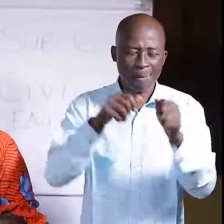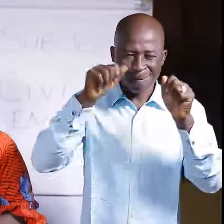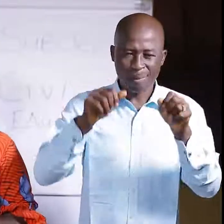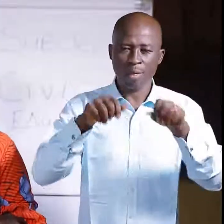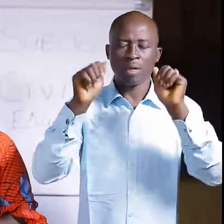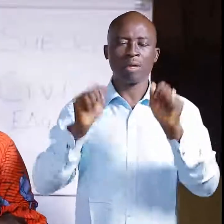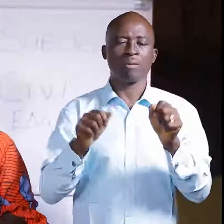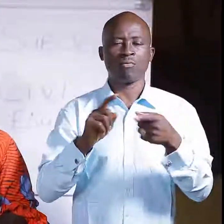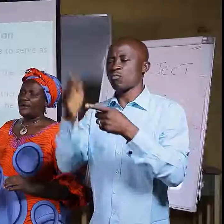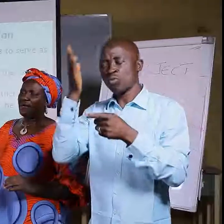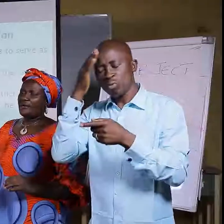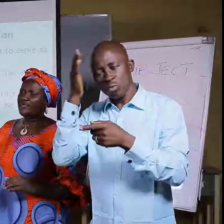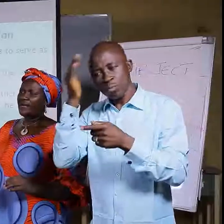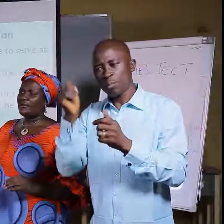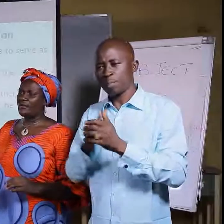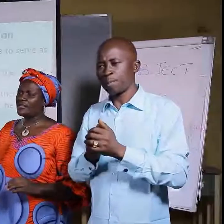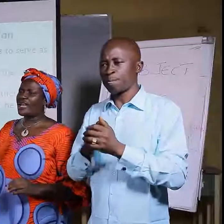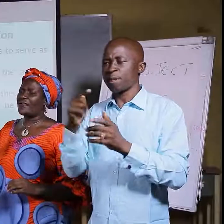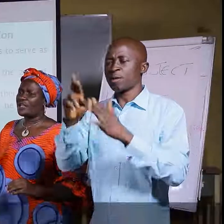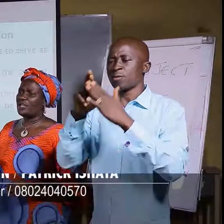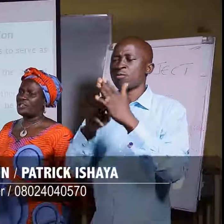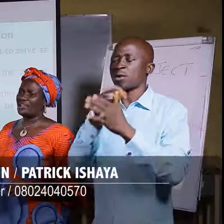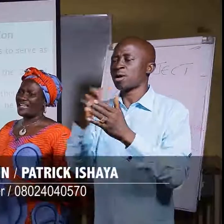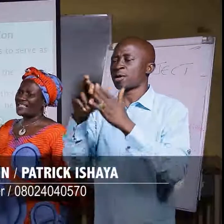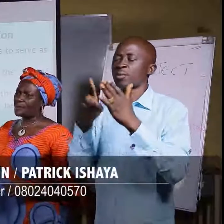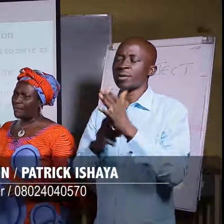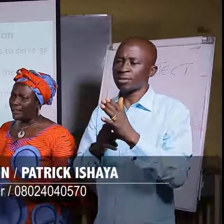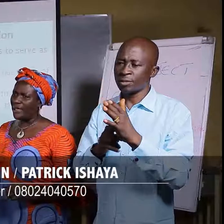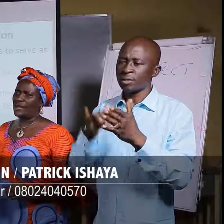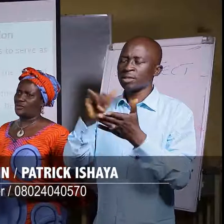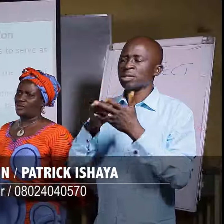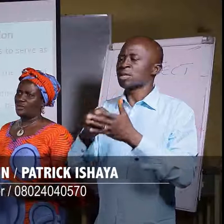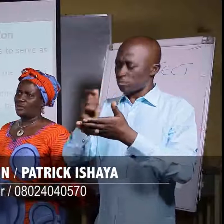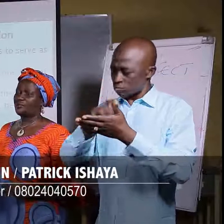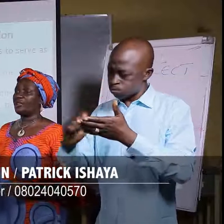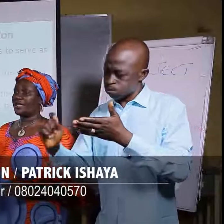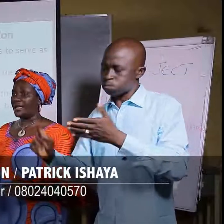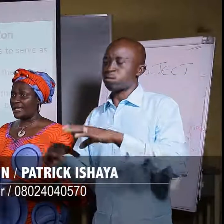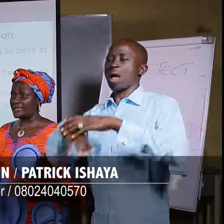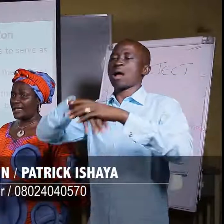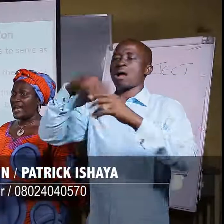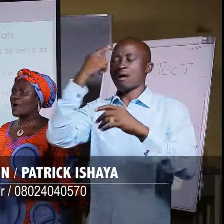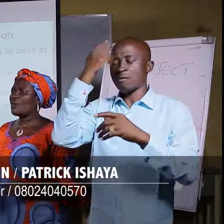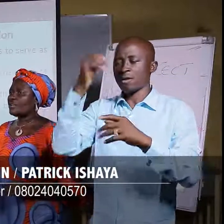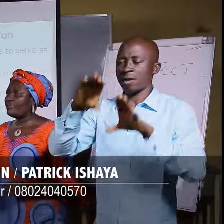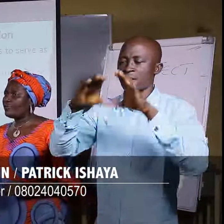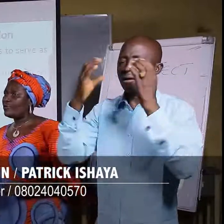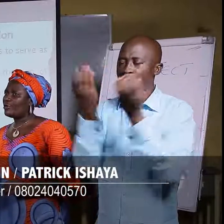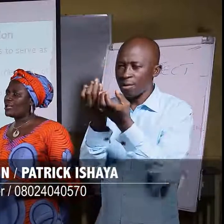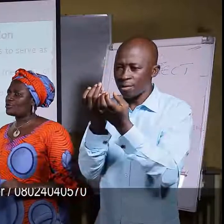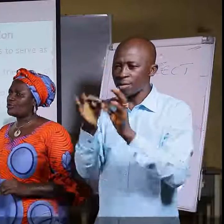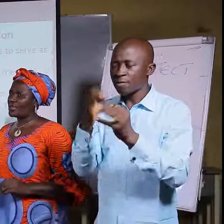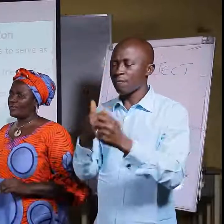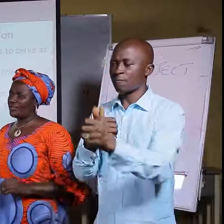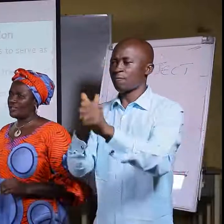able to know the rules and regulations that is spelled out for the class. And when they